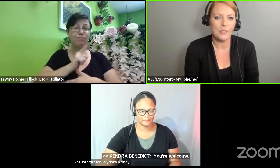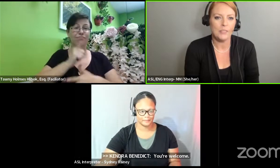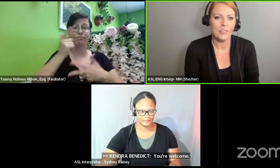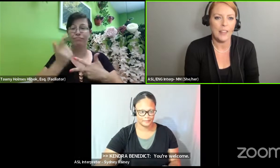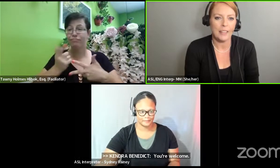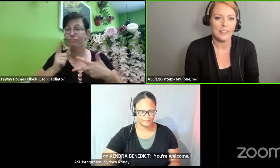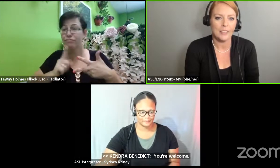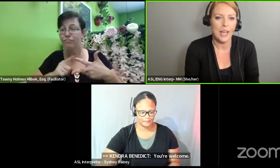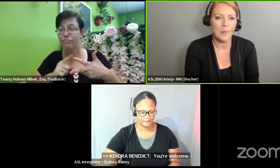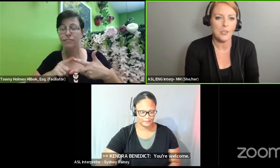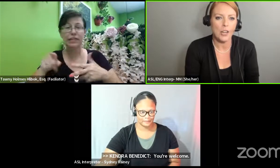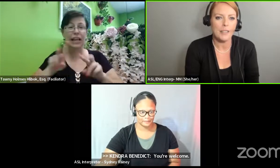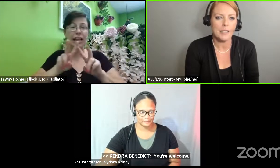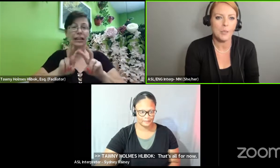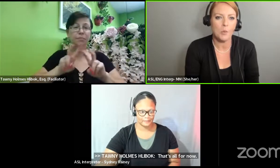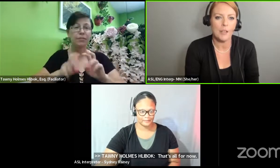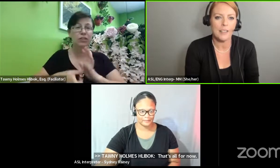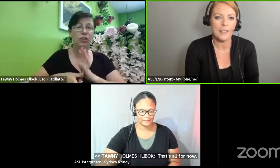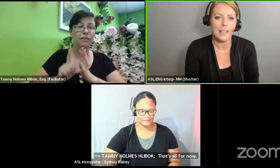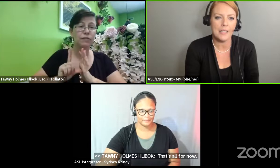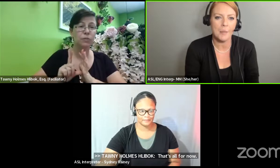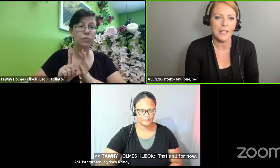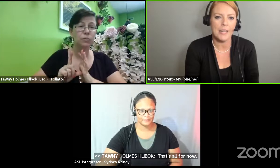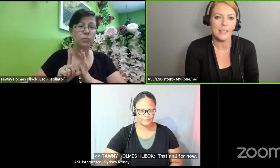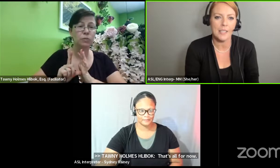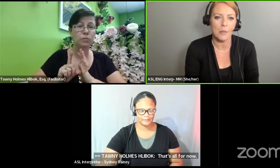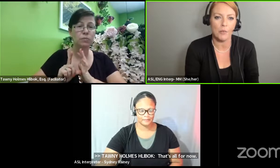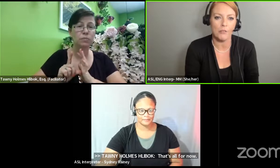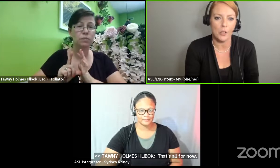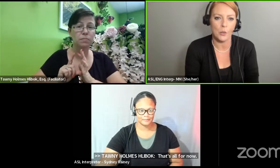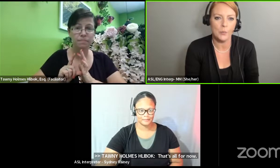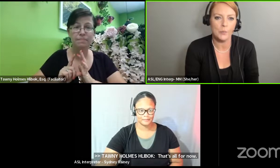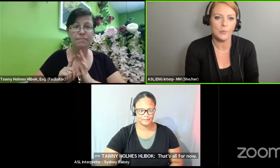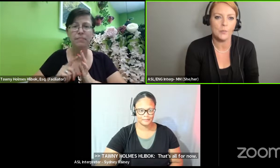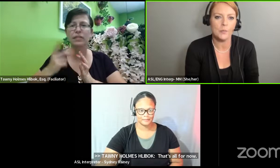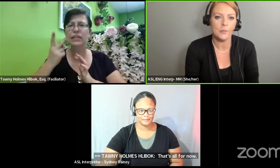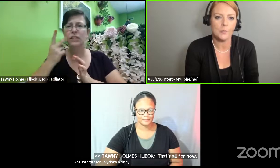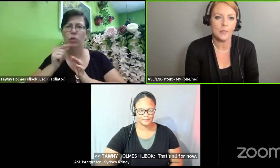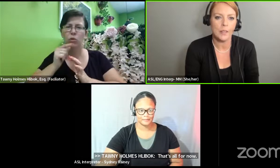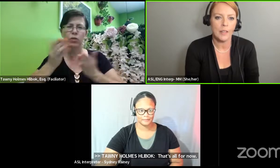Thank you for that little capture. I'd like to move on to the next committee, assessment review.